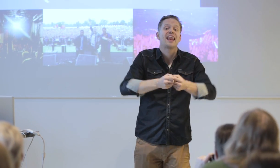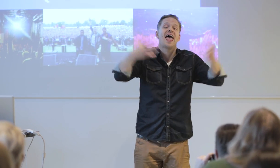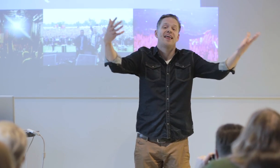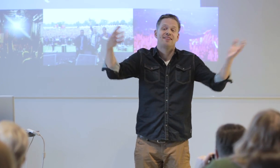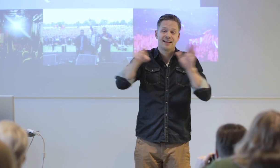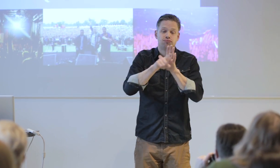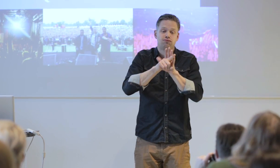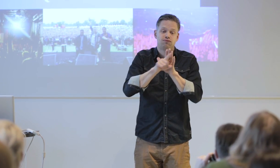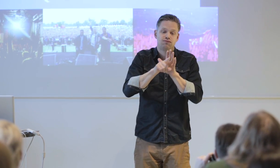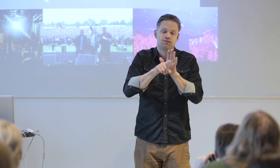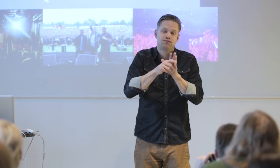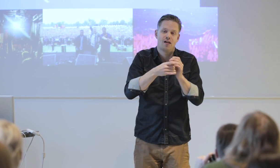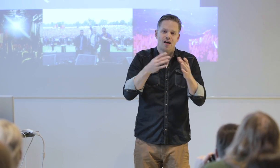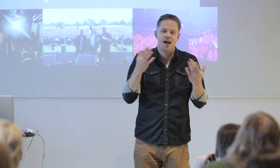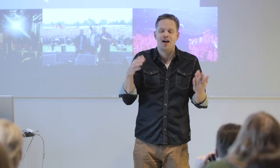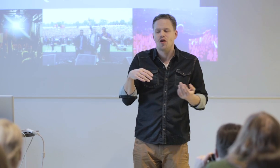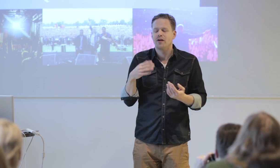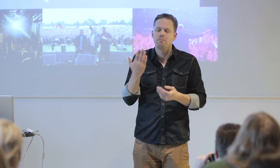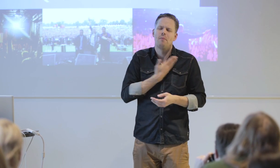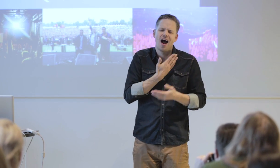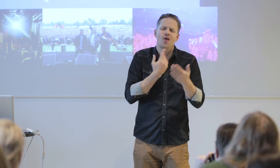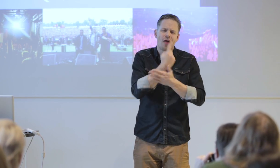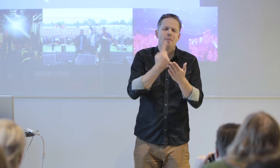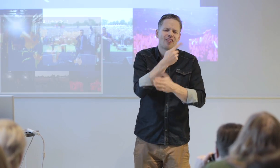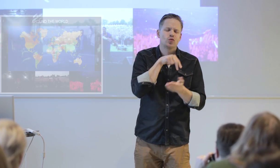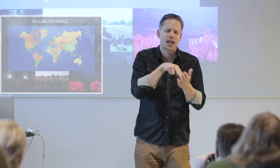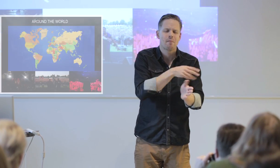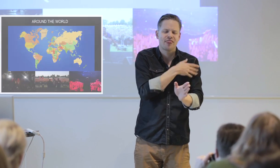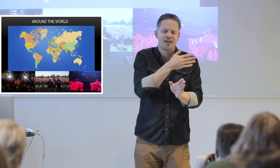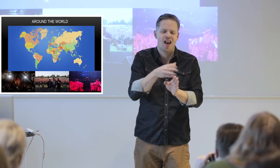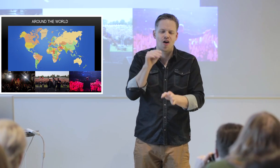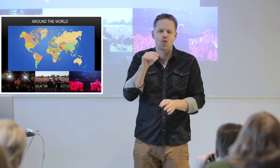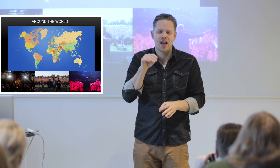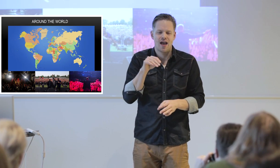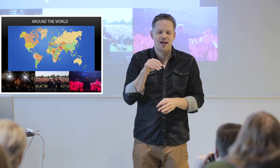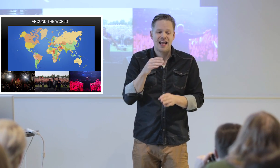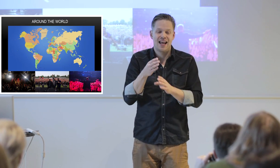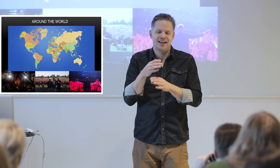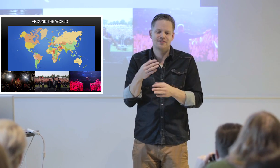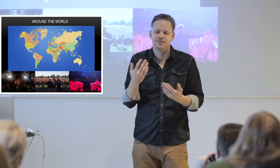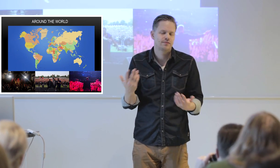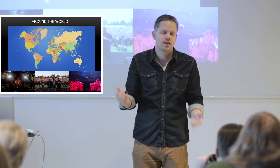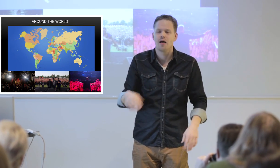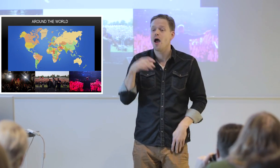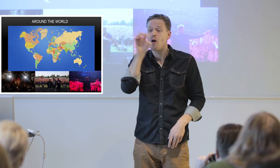So, and then it started from there on. I started doing gigs around the world. And there's a lot of things that happened on the way.